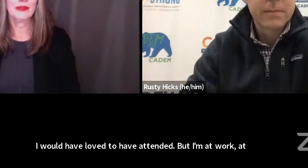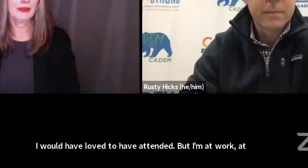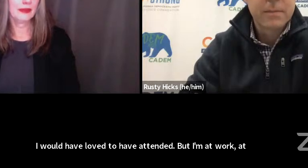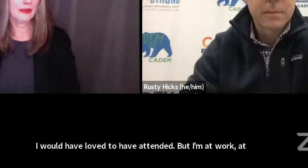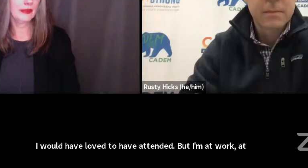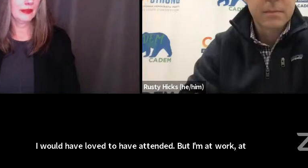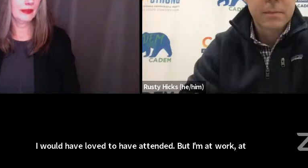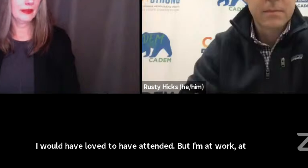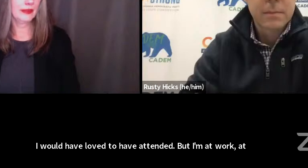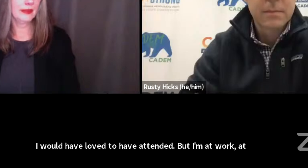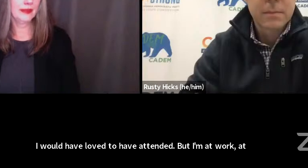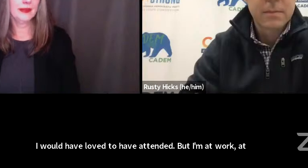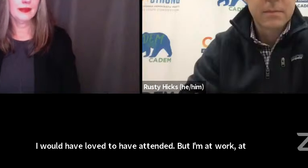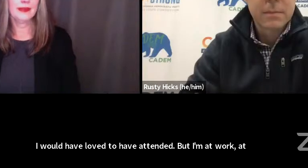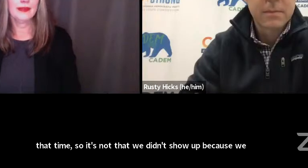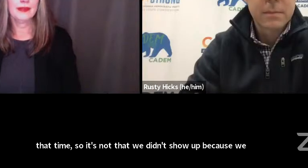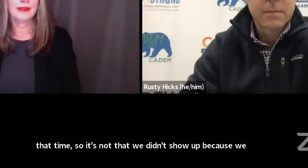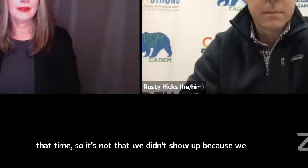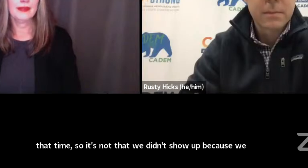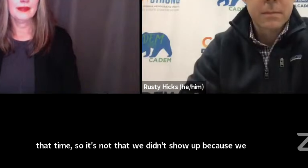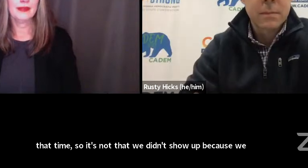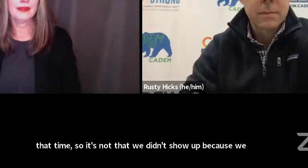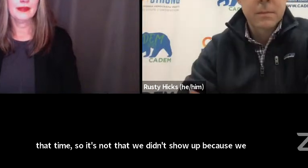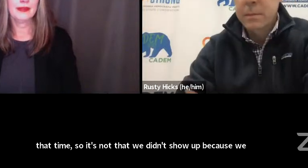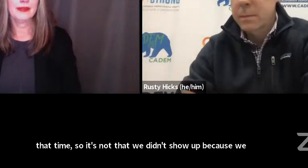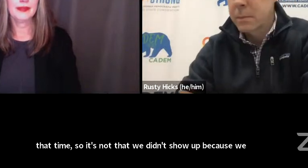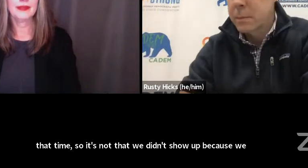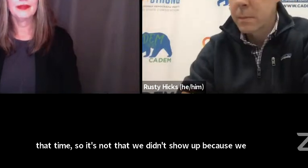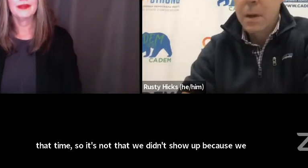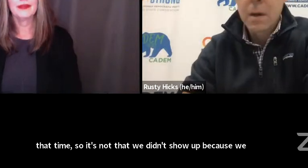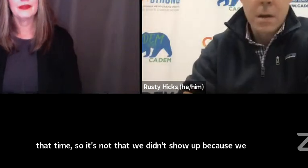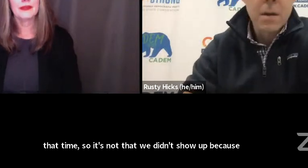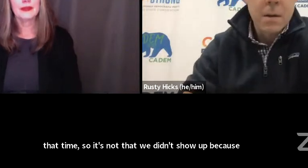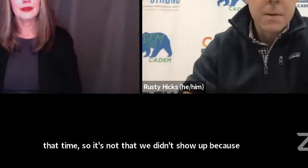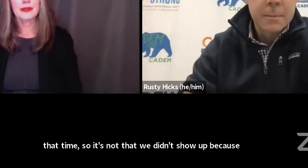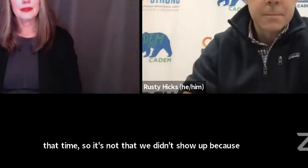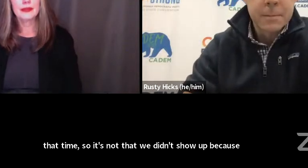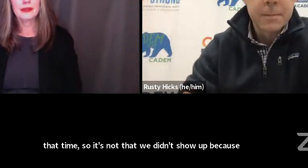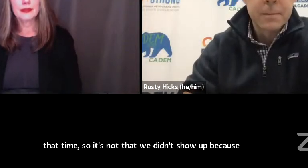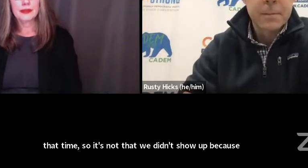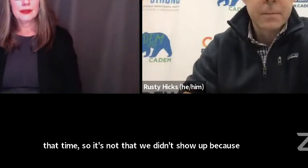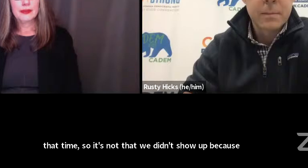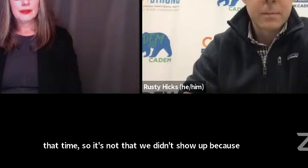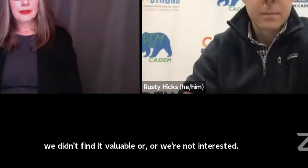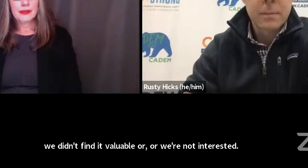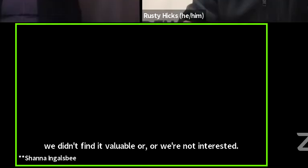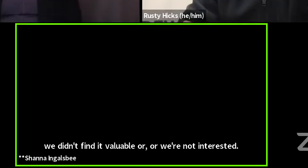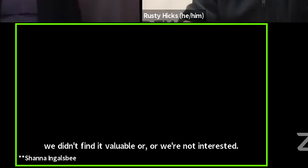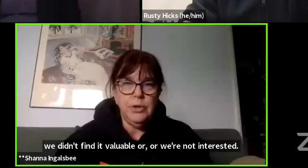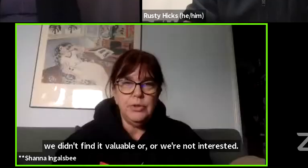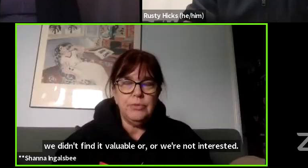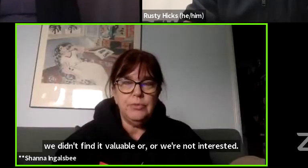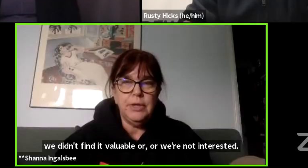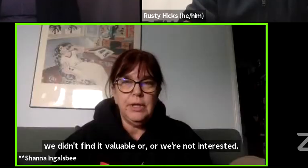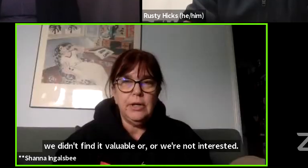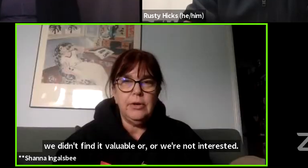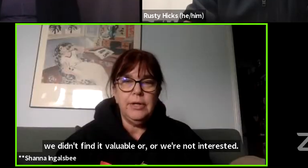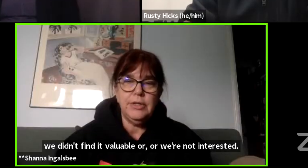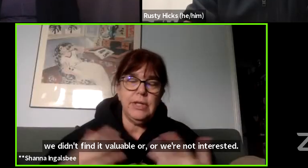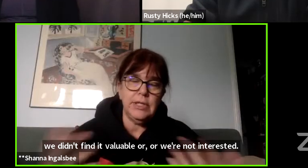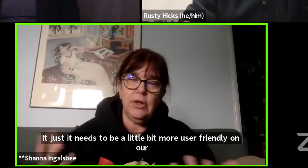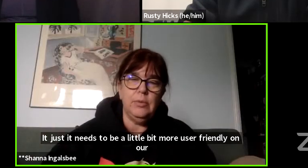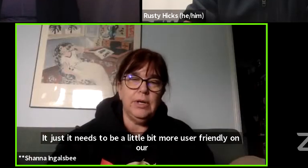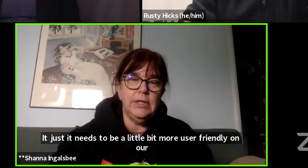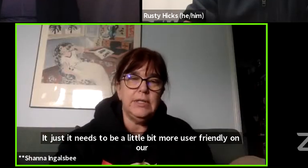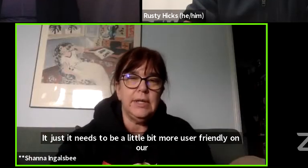it's not that we didn't show up because we didn't find it valuable or we're not interested. It needs to be a little bit more user-friendly on